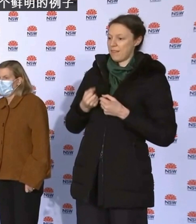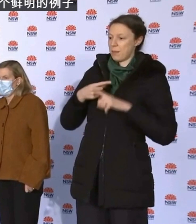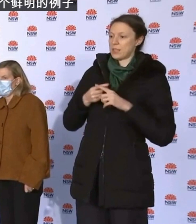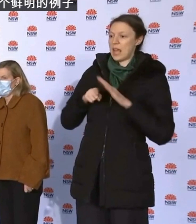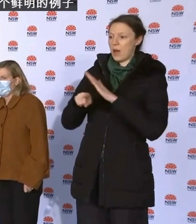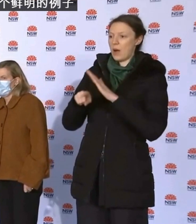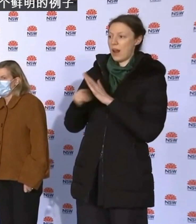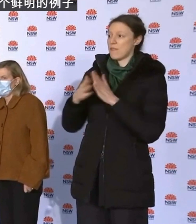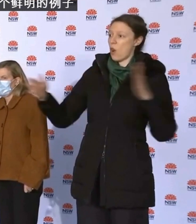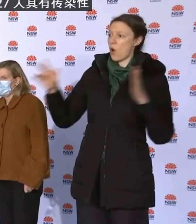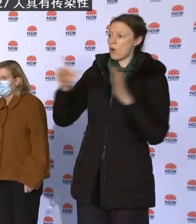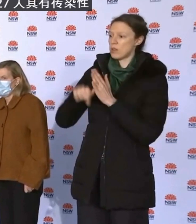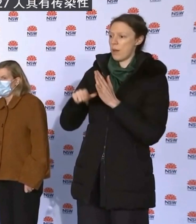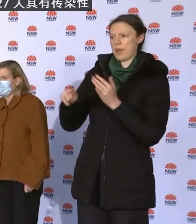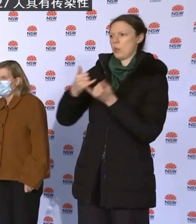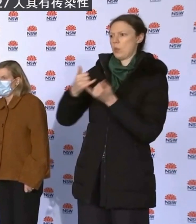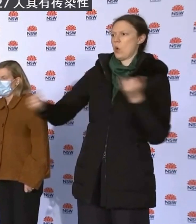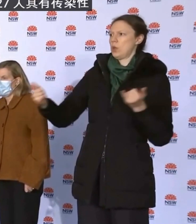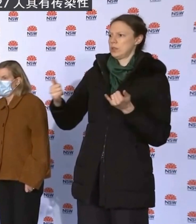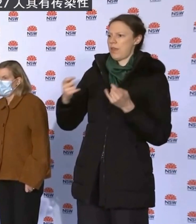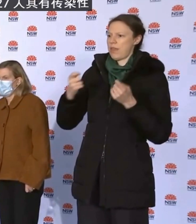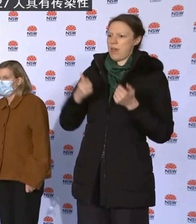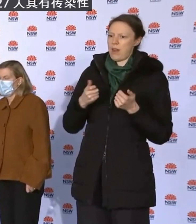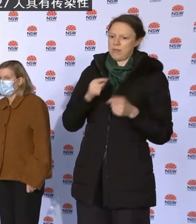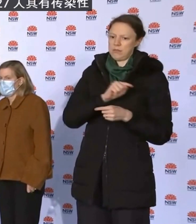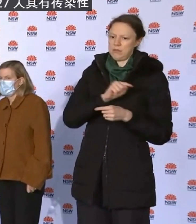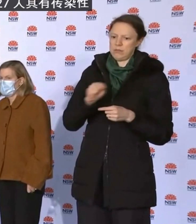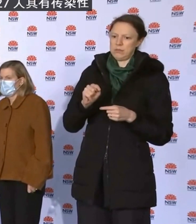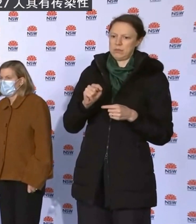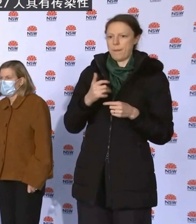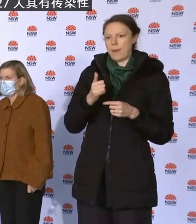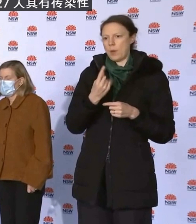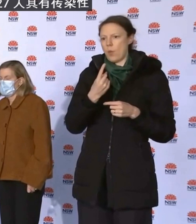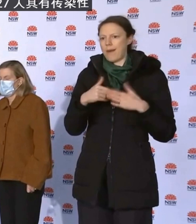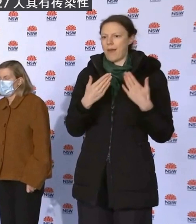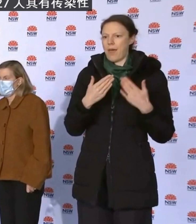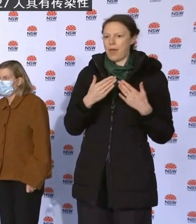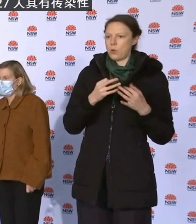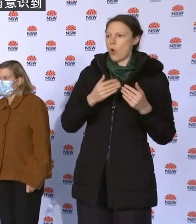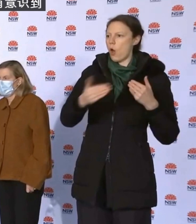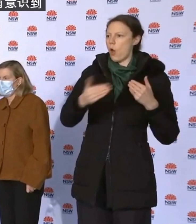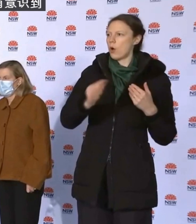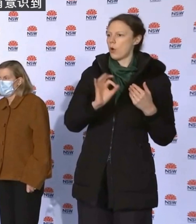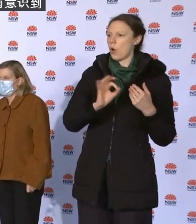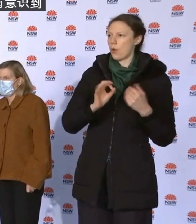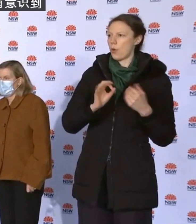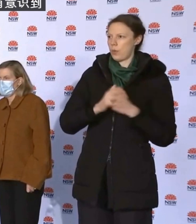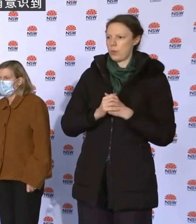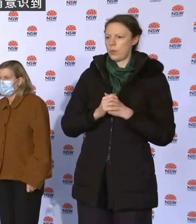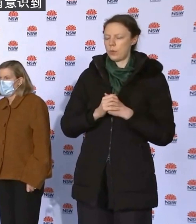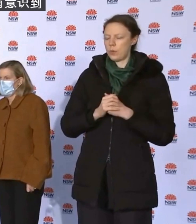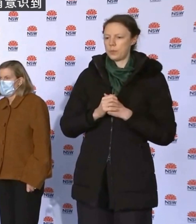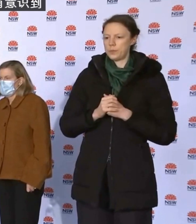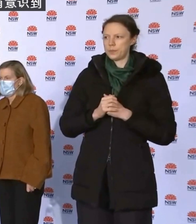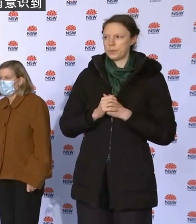a stark example, that at least 27 people in the last 24 hours were infectious in the community for the entire duration